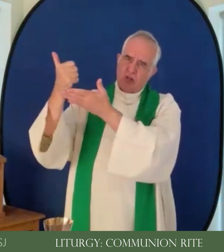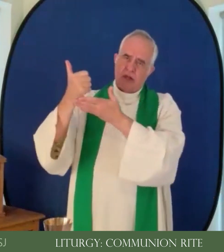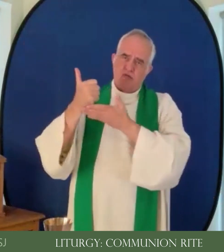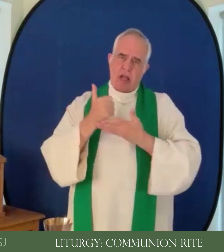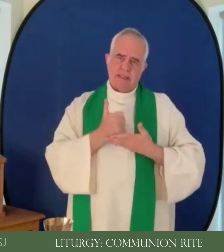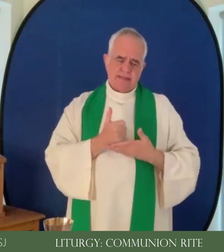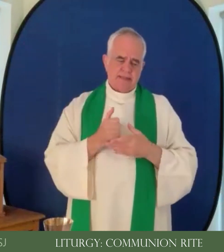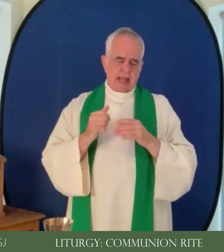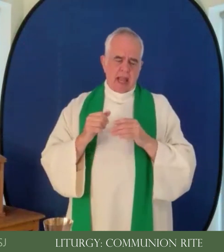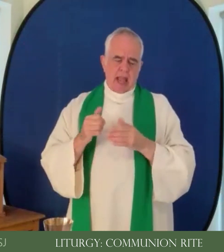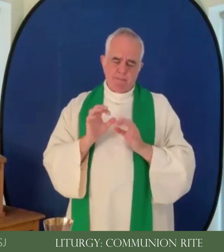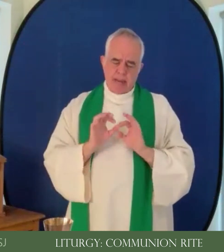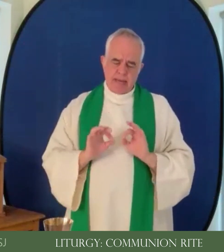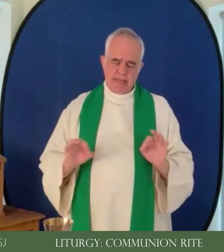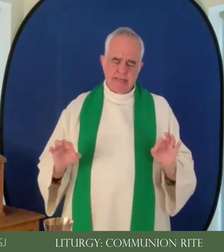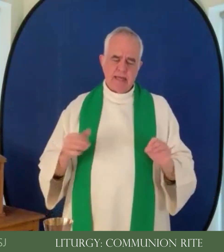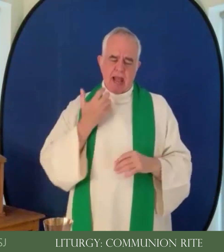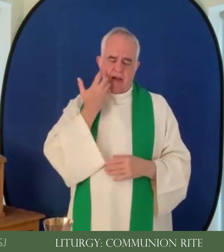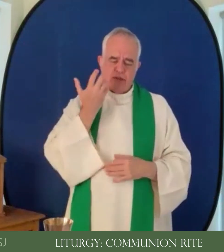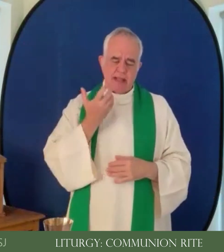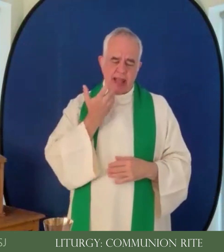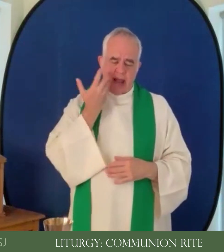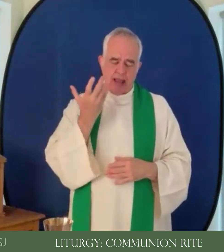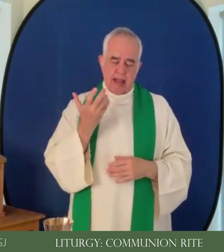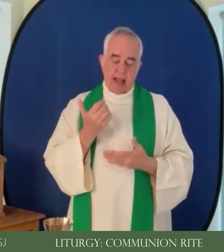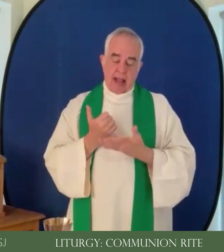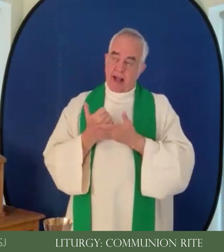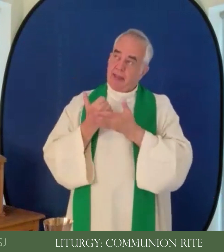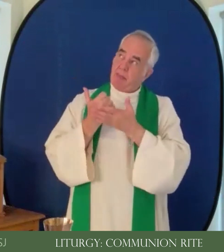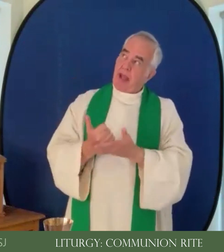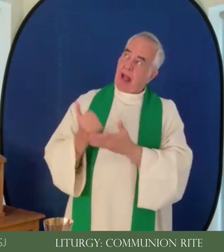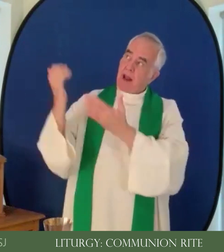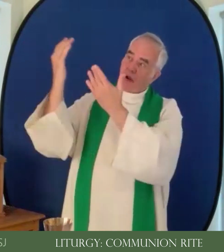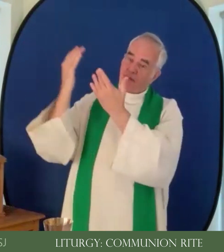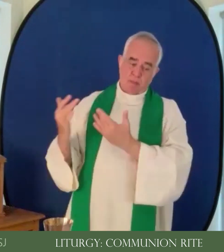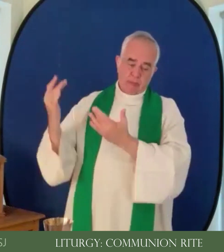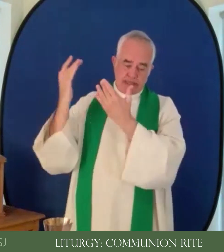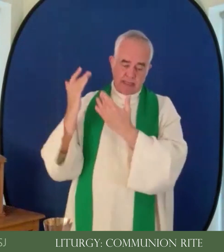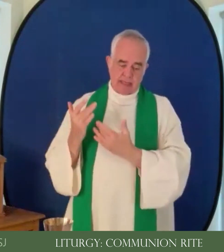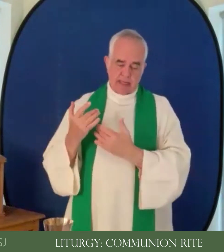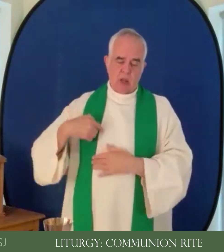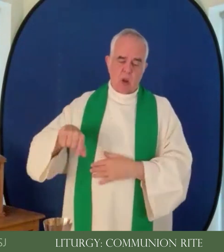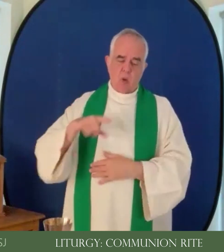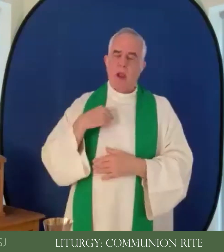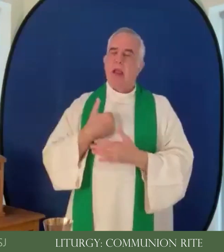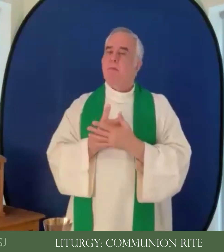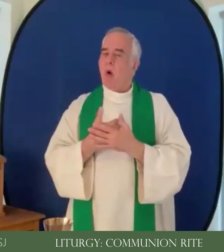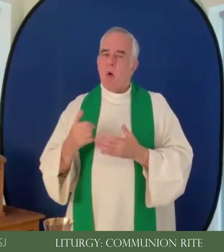Graciously grant peace every day, that by the help of your mercy, we may